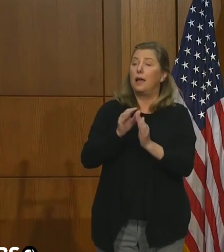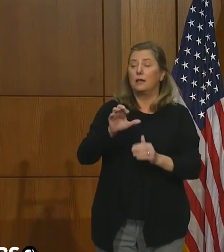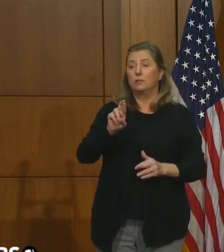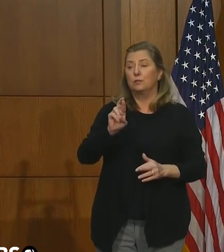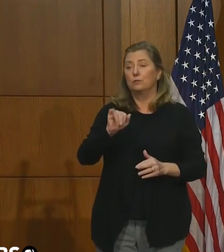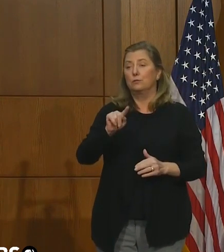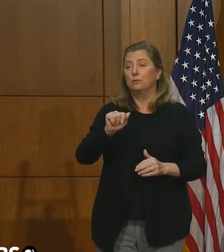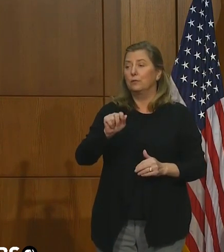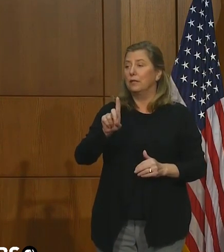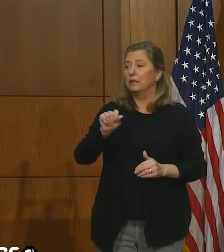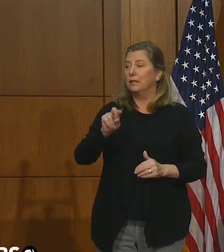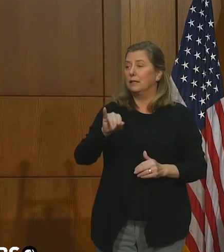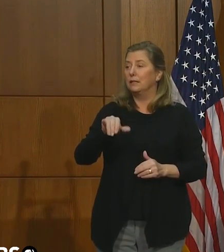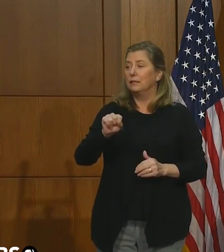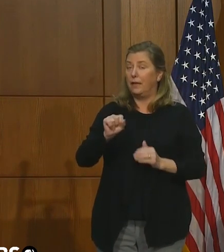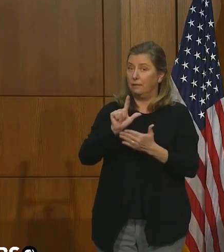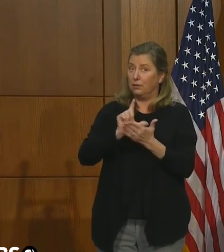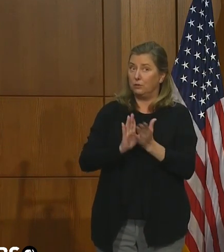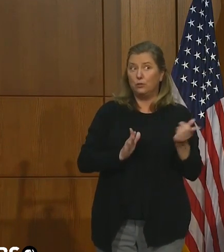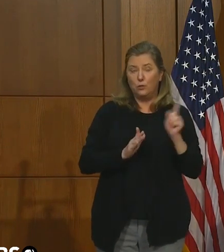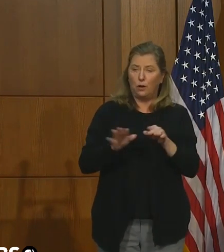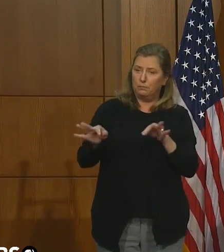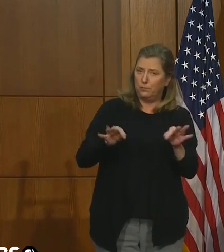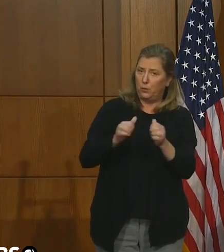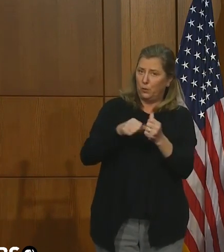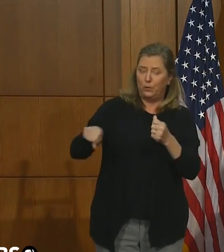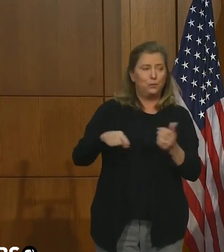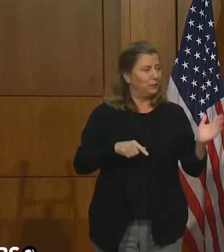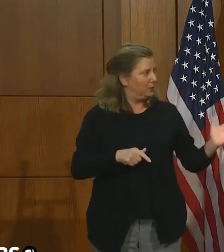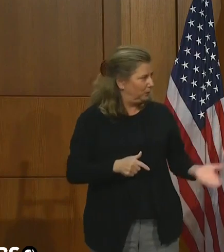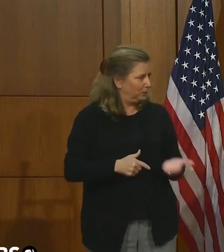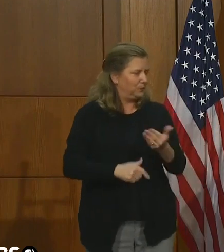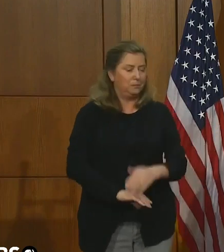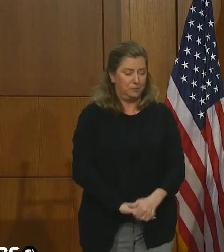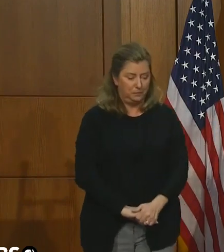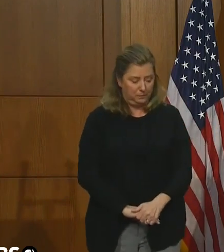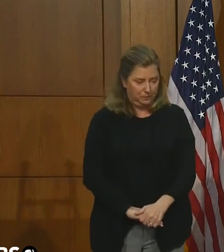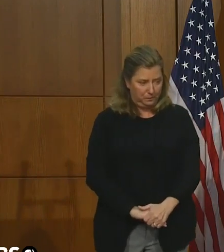to come and discuss that with you. Rita, welcome.